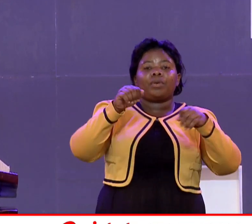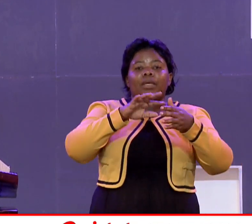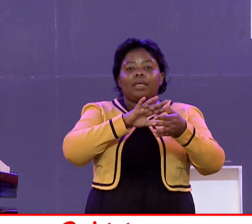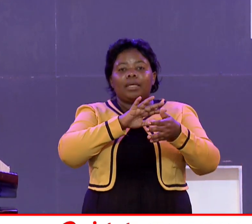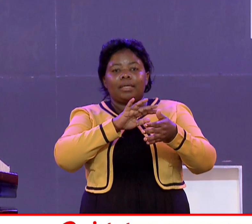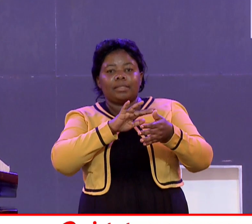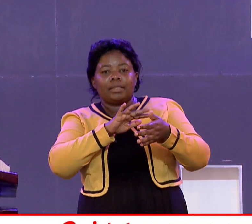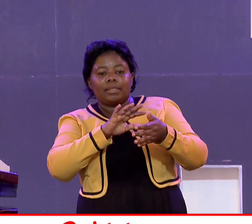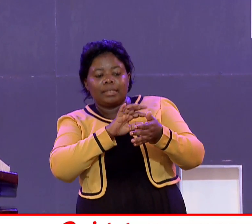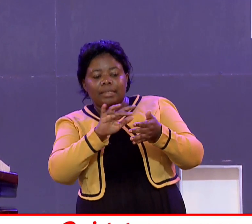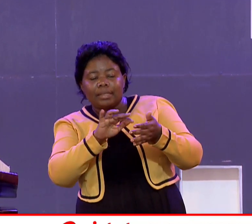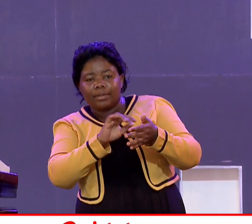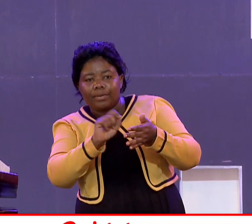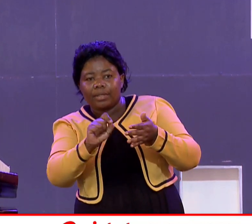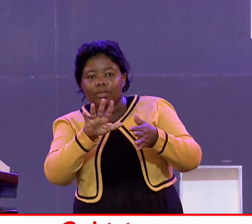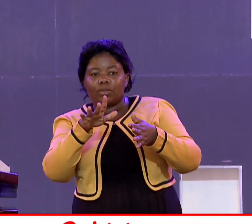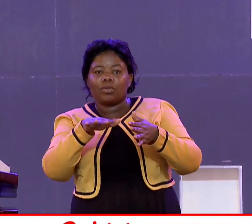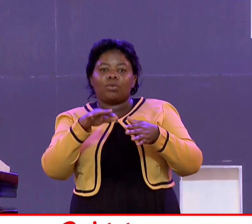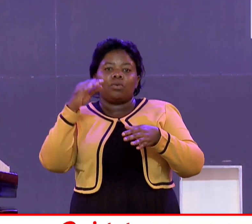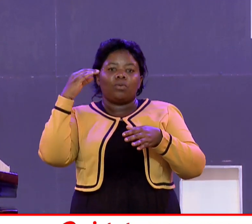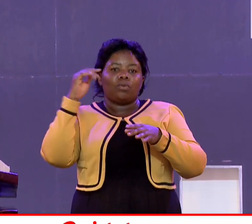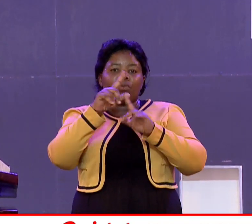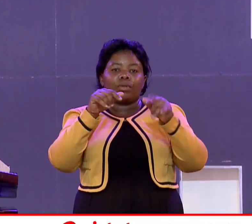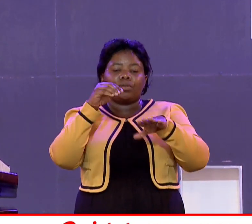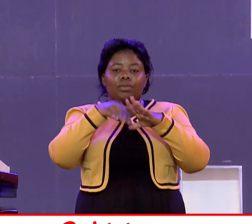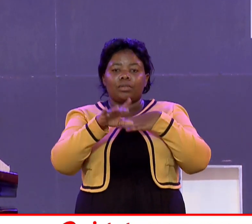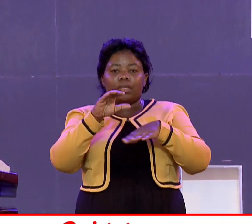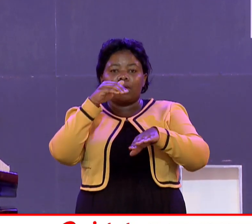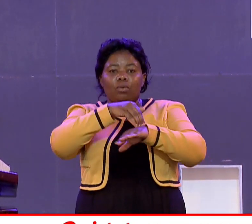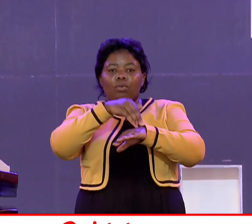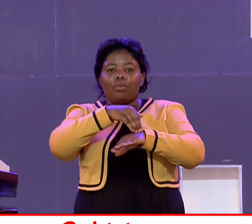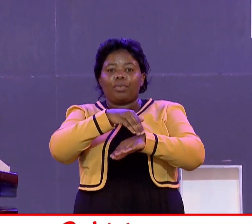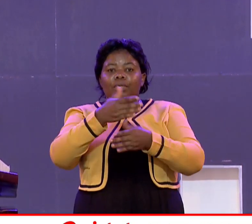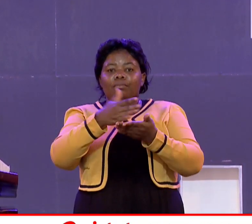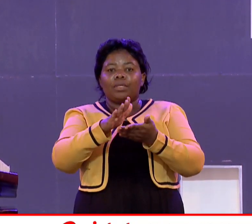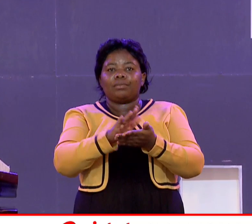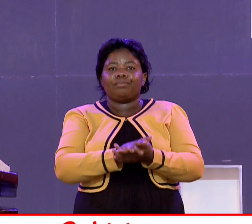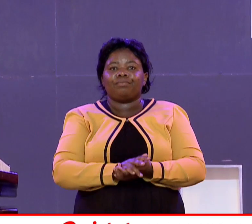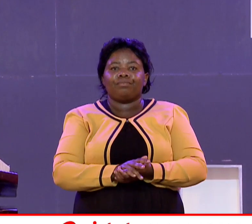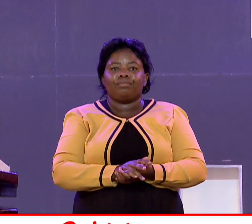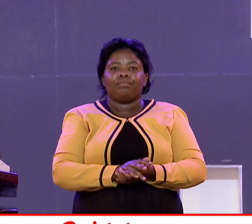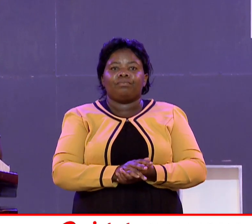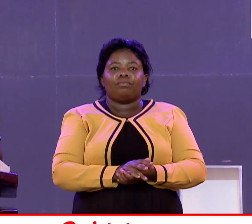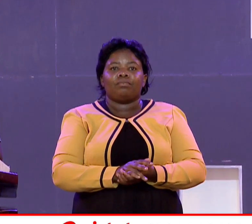mkomenti. Just type your question under the comments, we shall see it. Numbers are fezokuwa yo